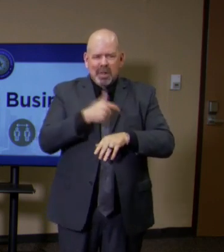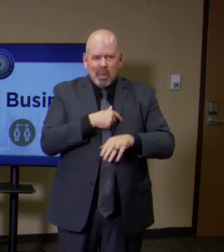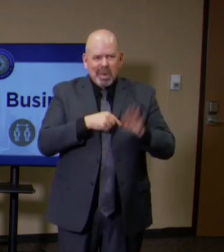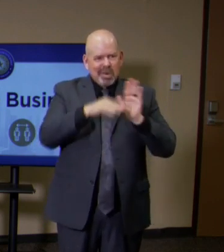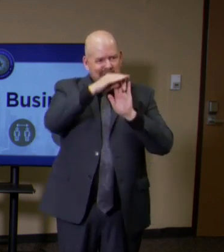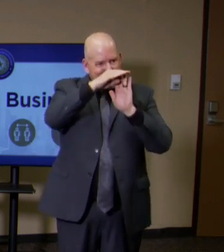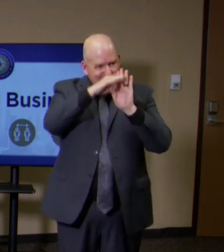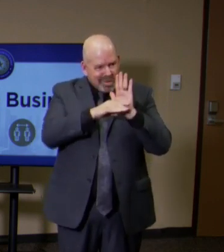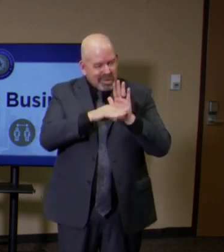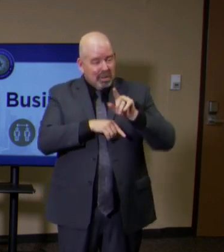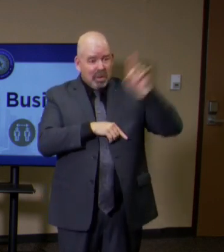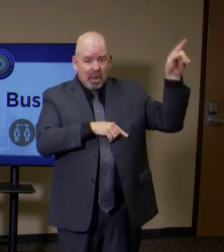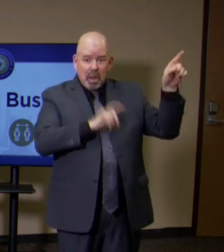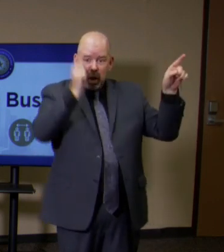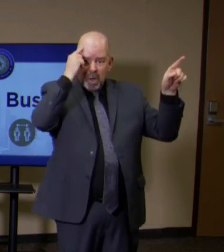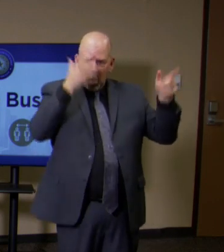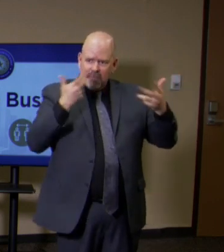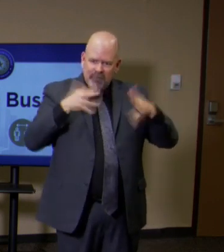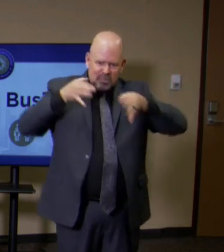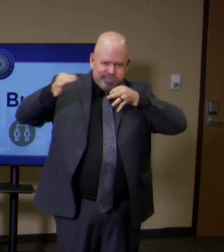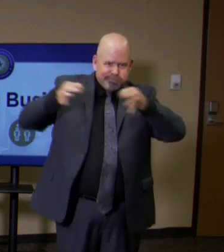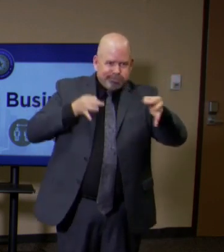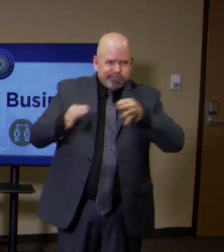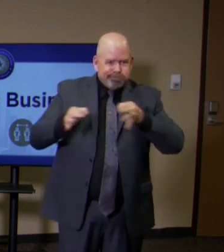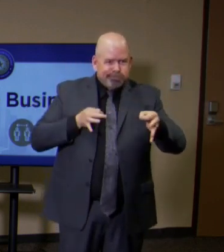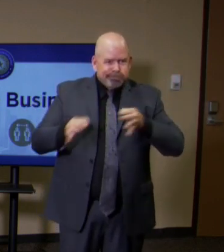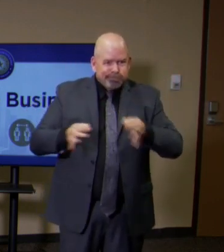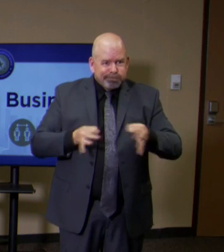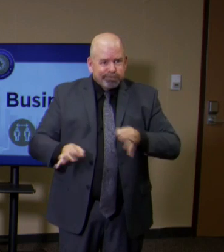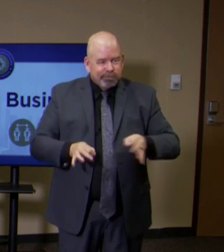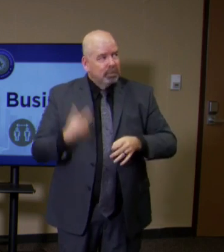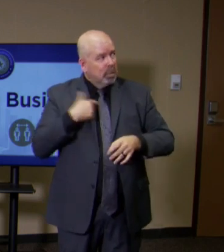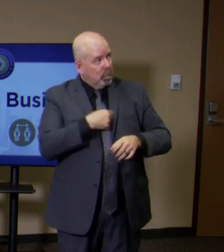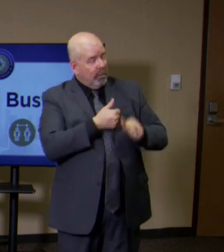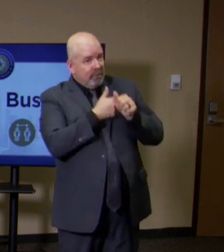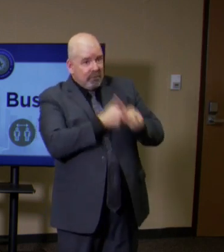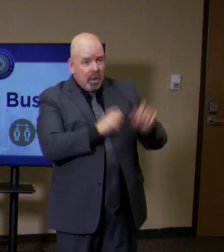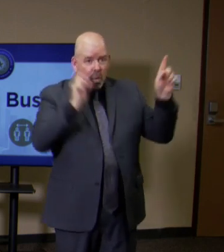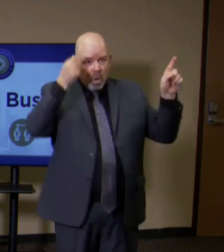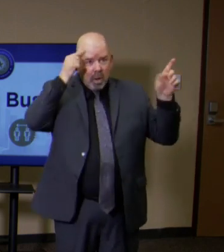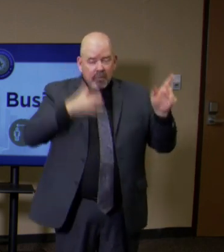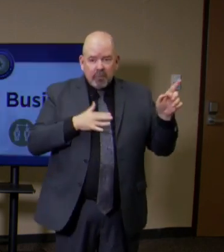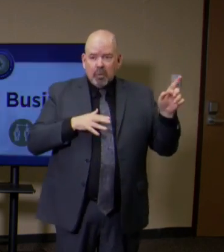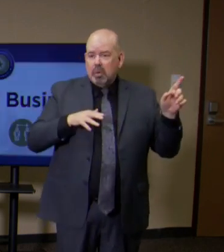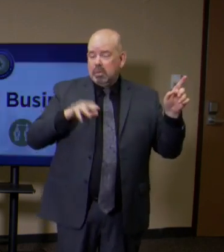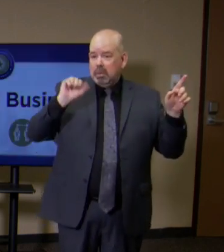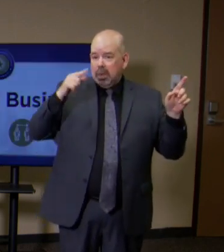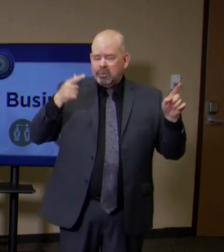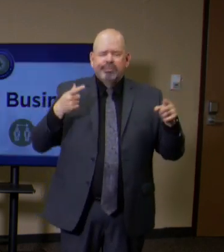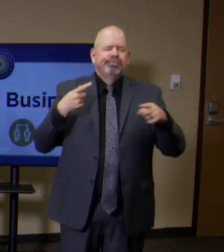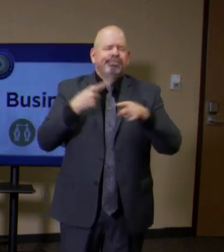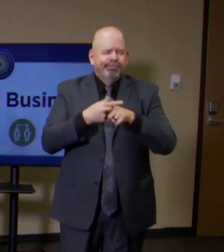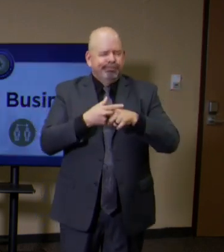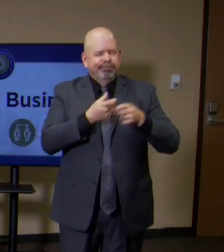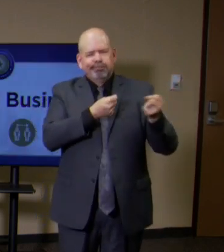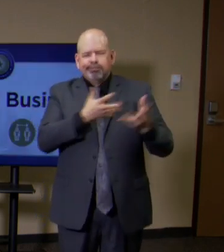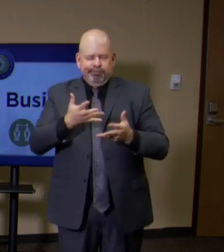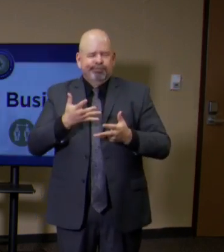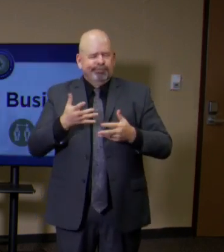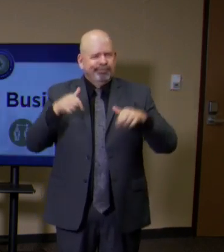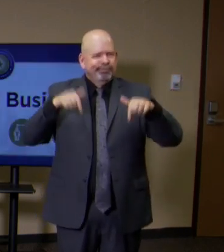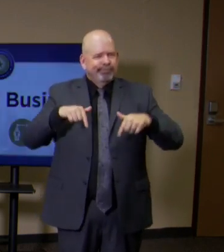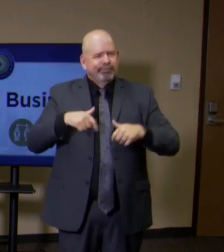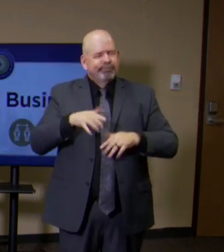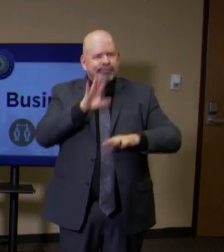it's kind of like, I'm saying I want you to do something, but I don't necessarily care whether you do it or not. So it